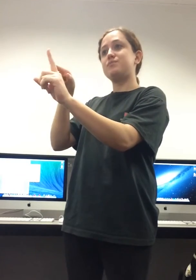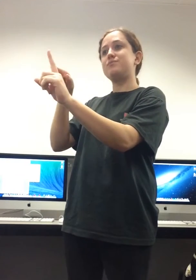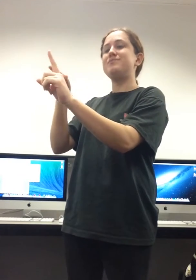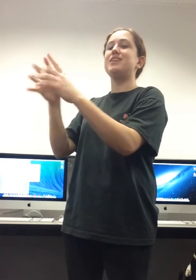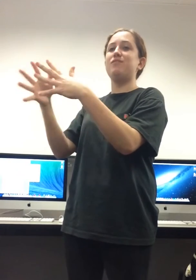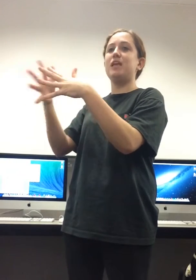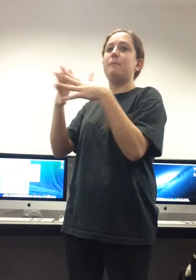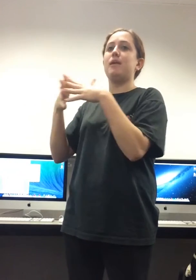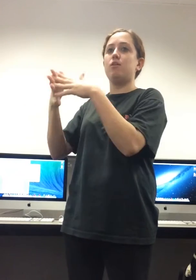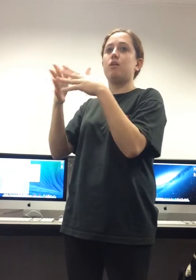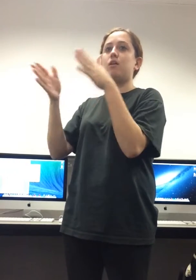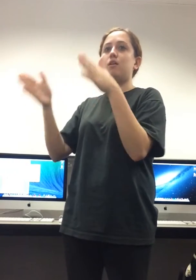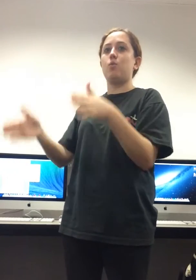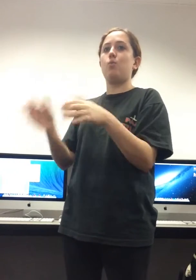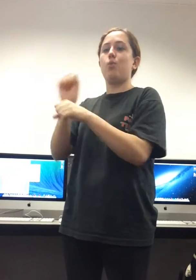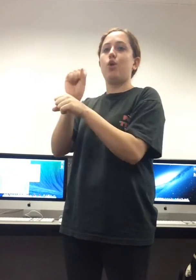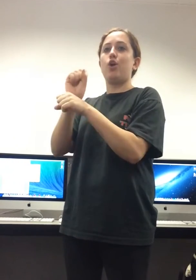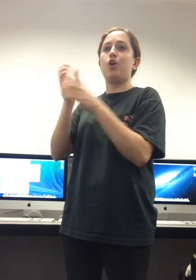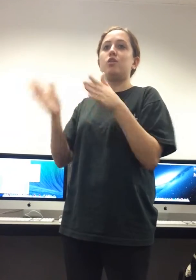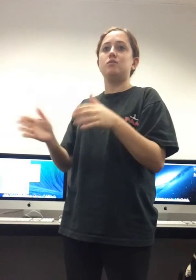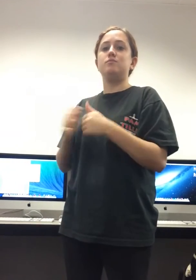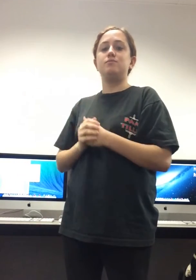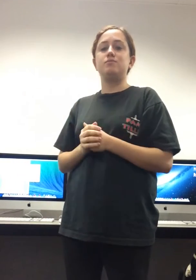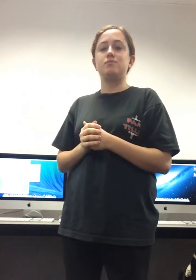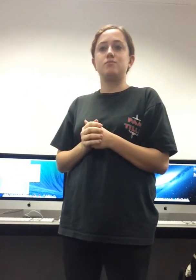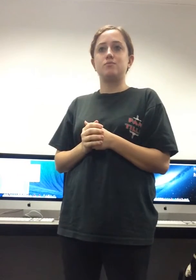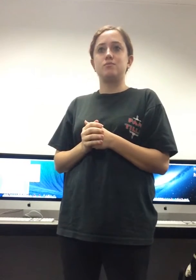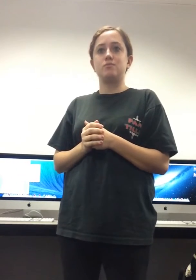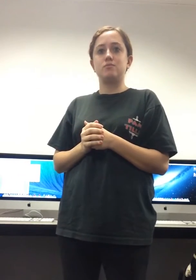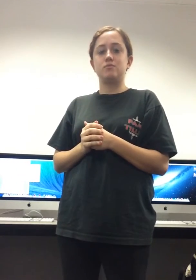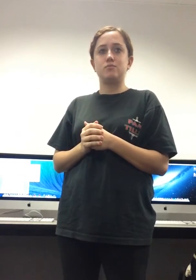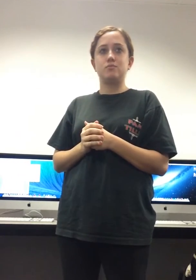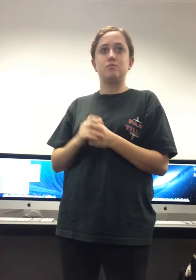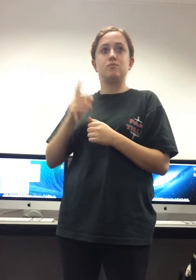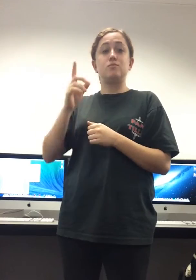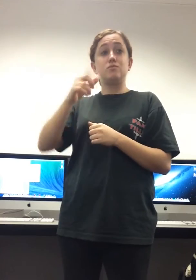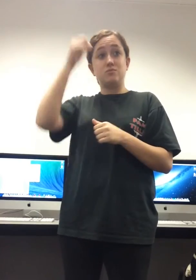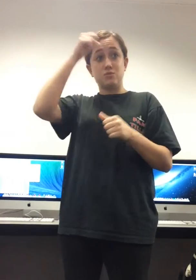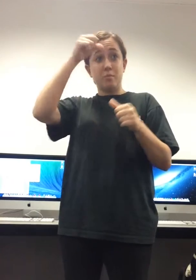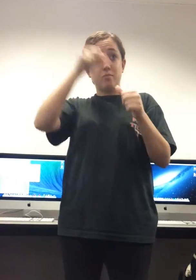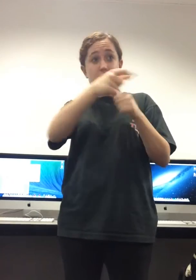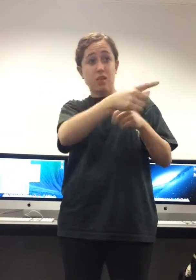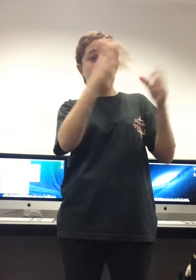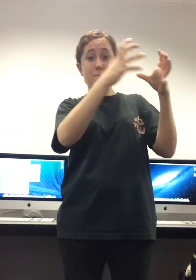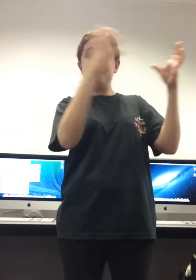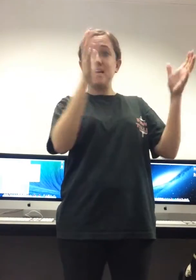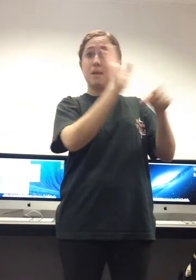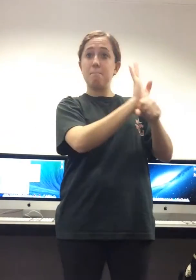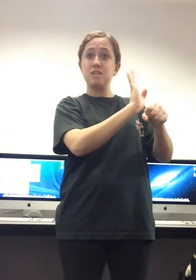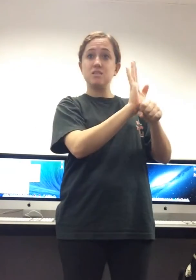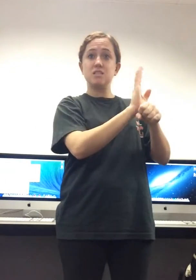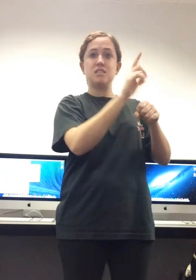worker. We have to remember that big business did a tremendous amount for America.